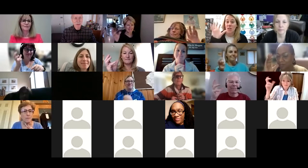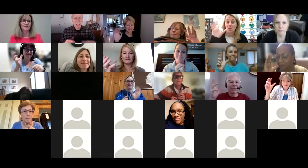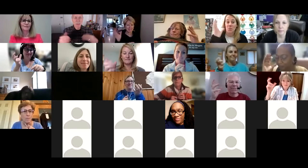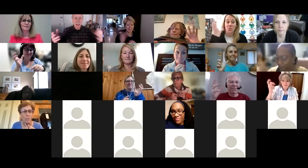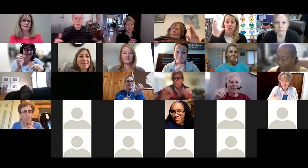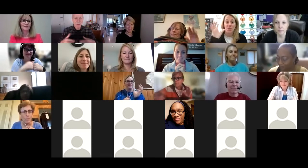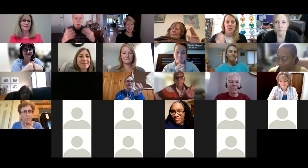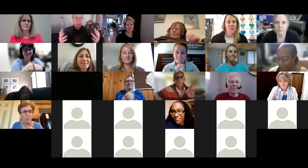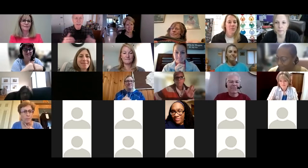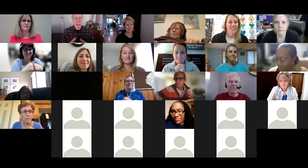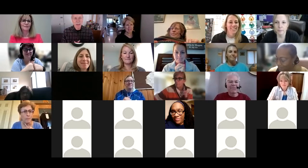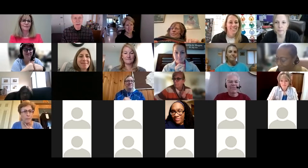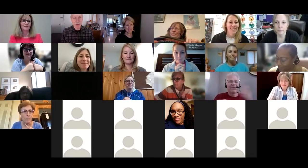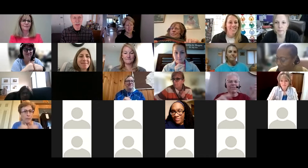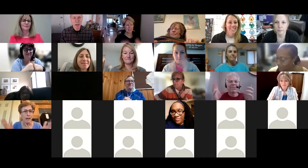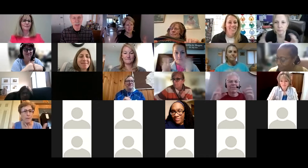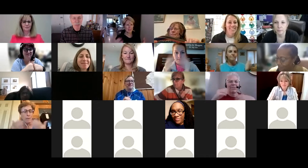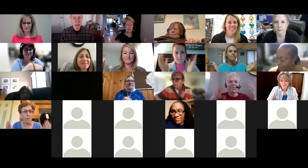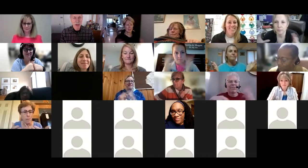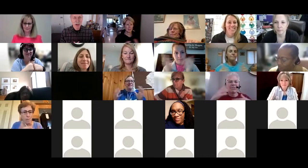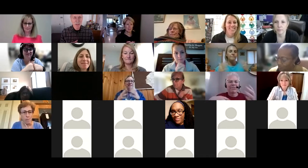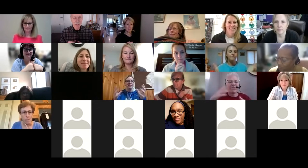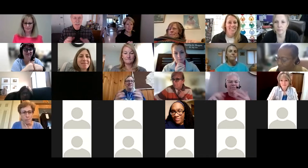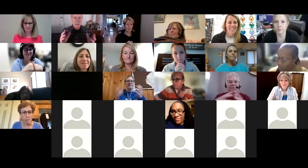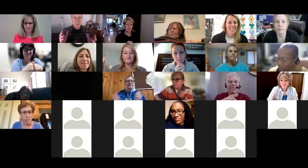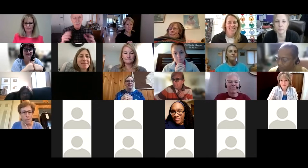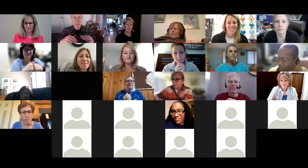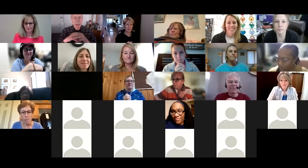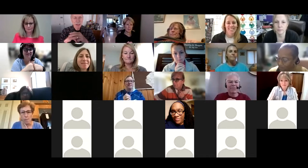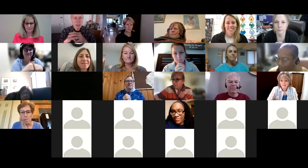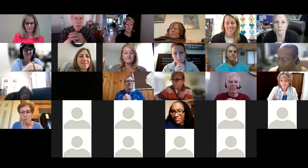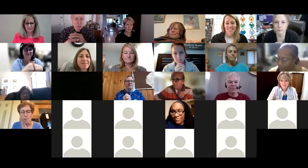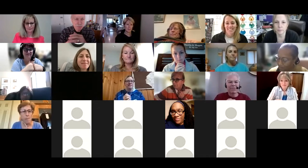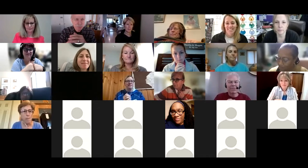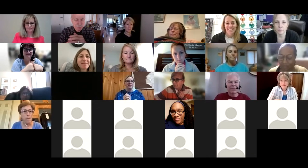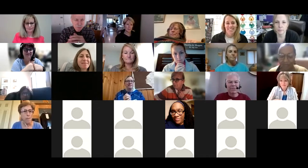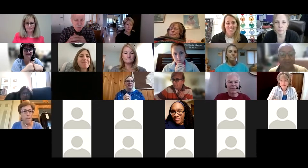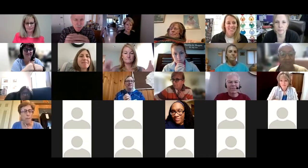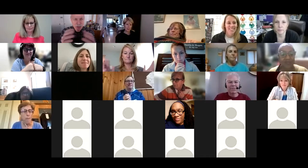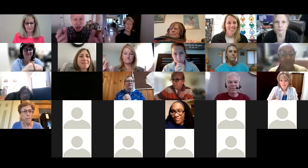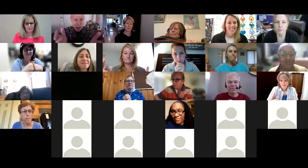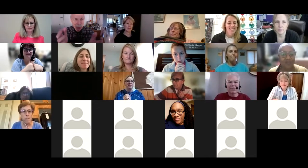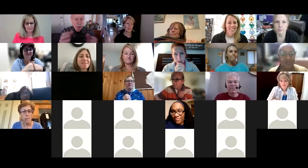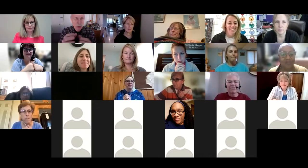we'll talk about how to incorporate dice rolls later on. All right, ladies. Now, everybody huddle up. Simple rule.